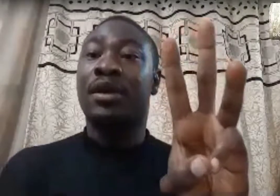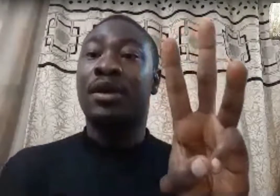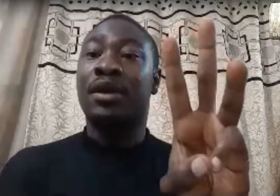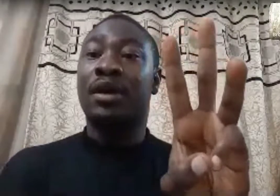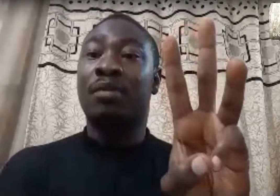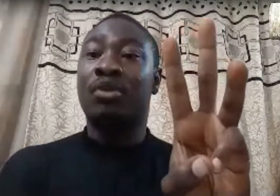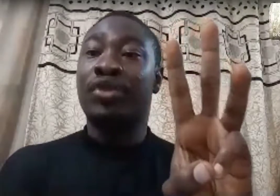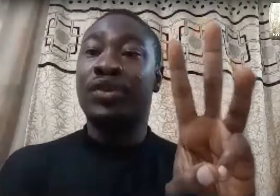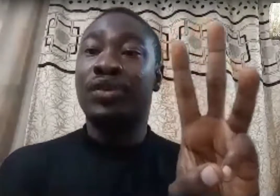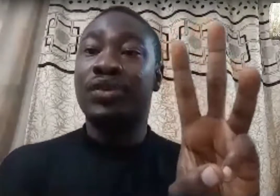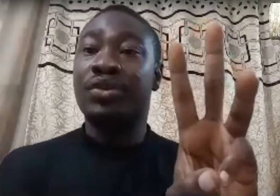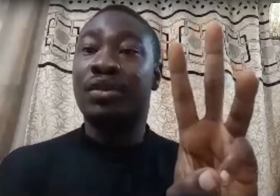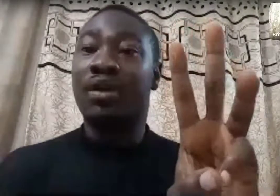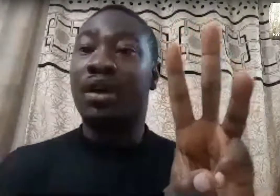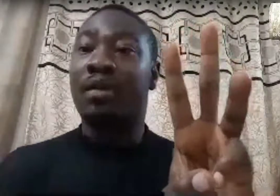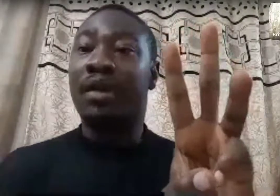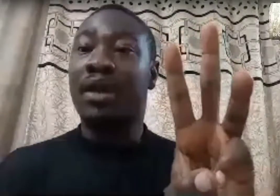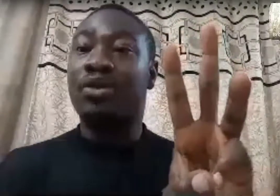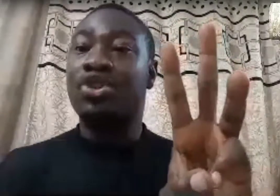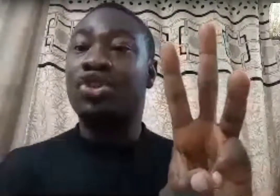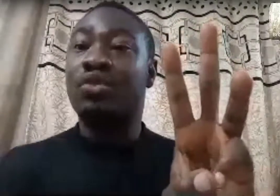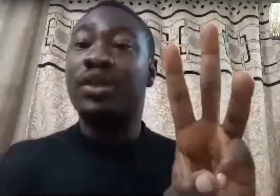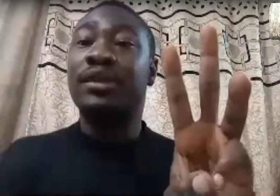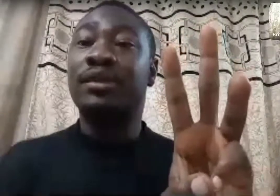Moderators, am I continuing?